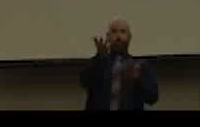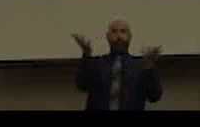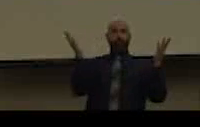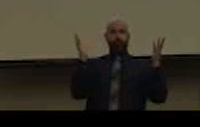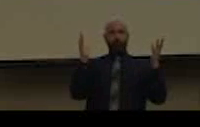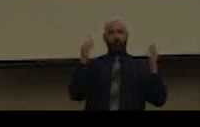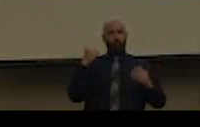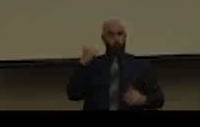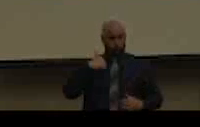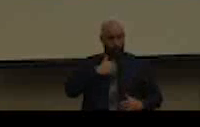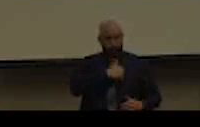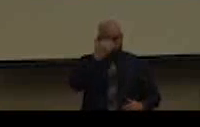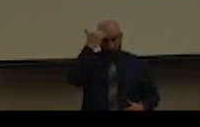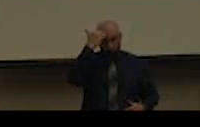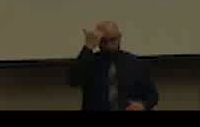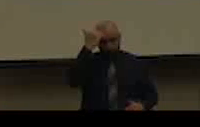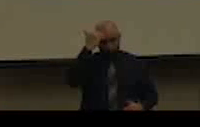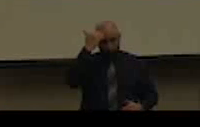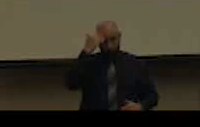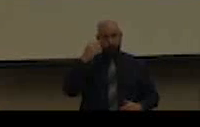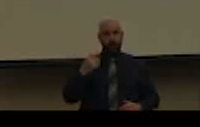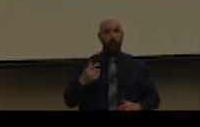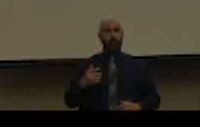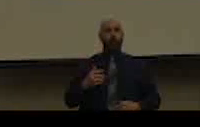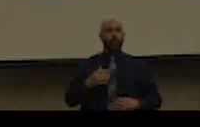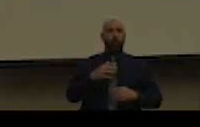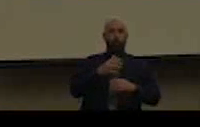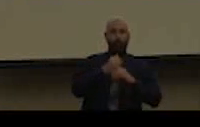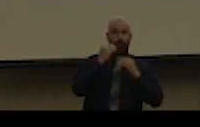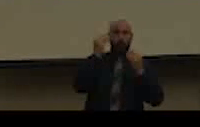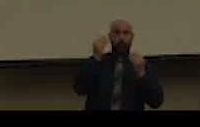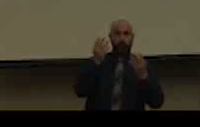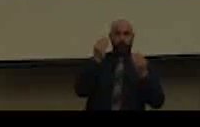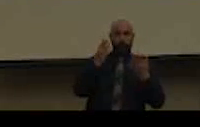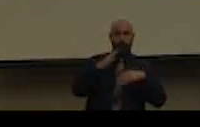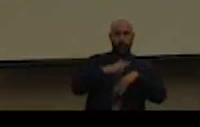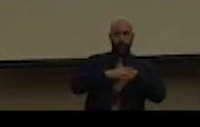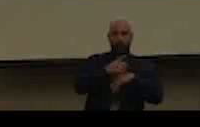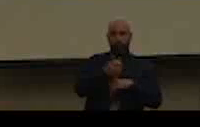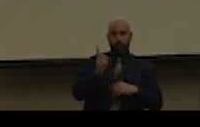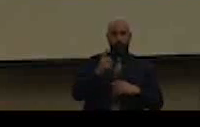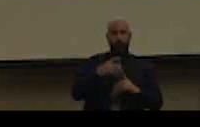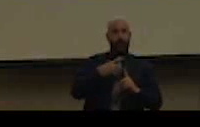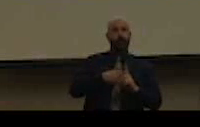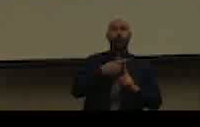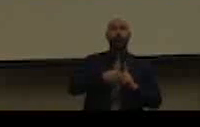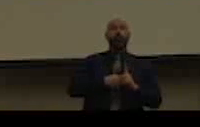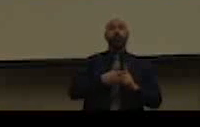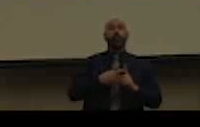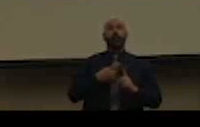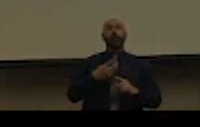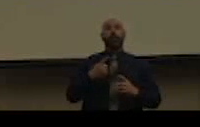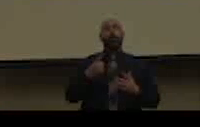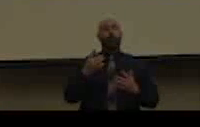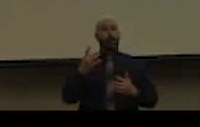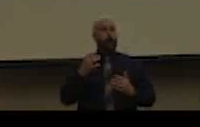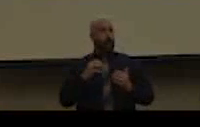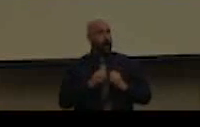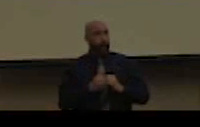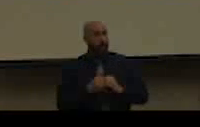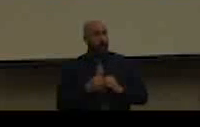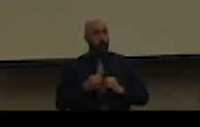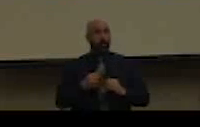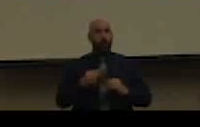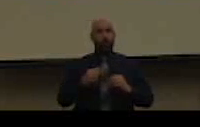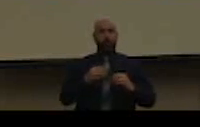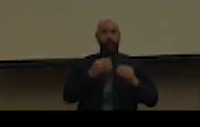are getting information on them monthly, because in order to be paid for the food program, somebody's got to know where you